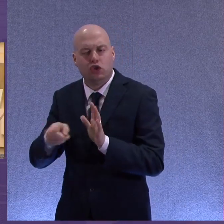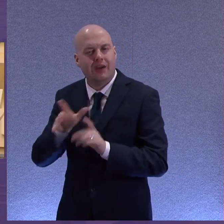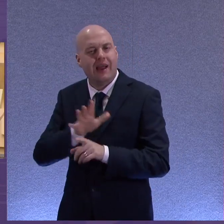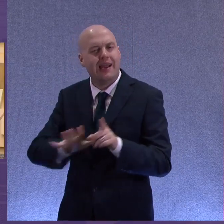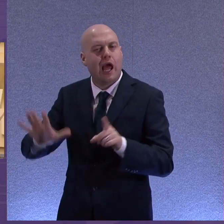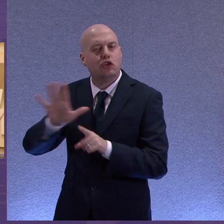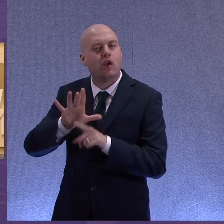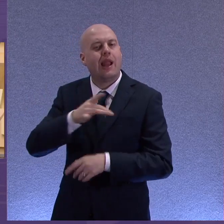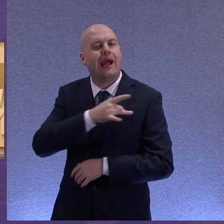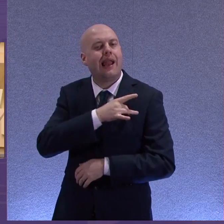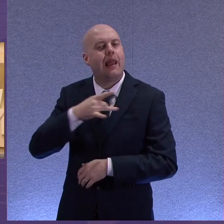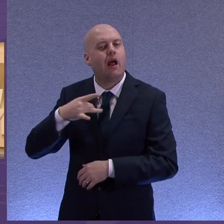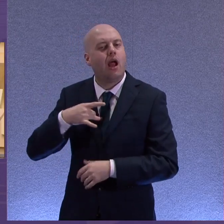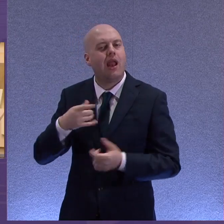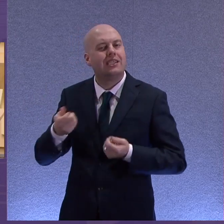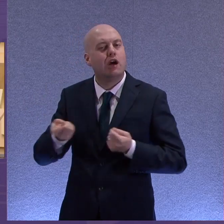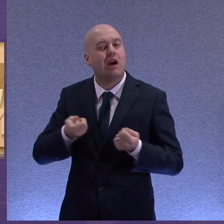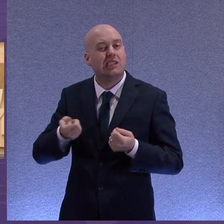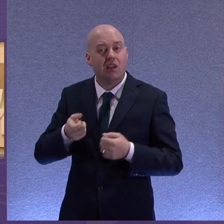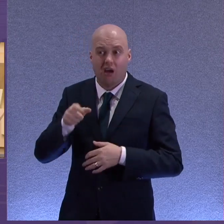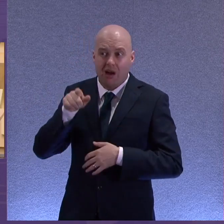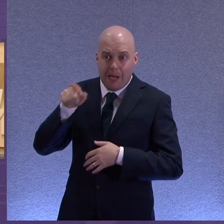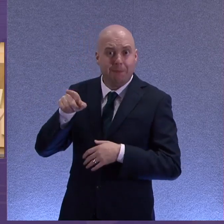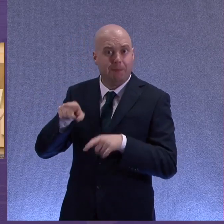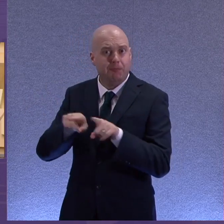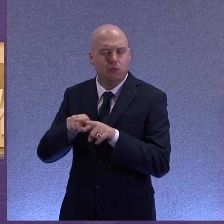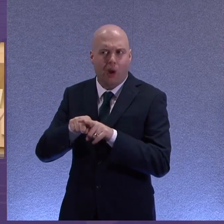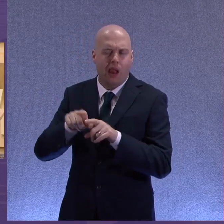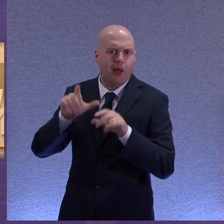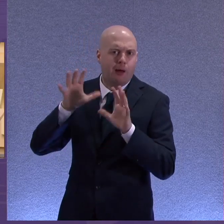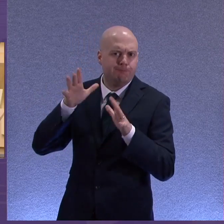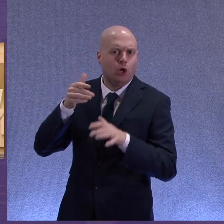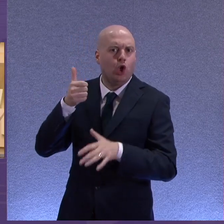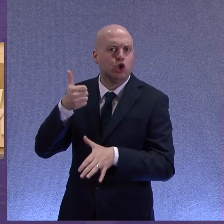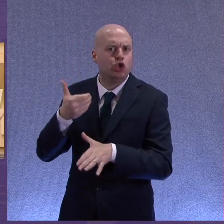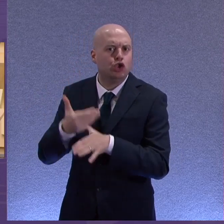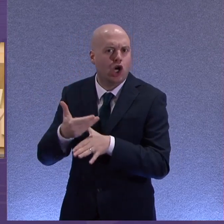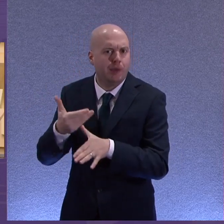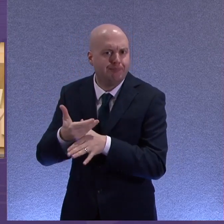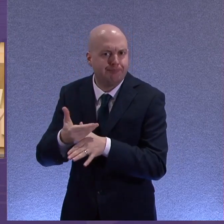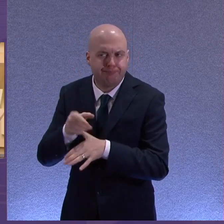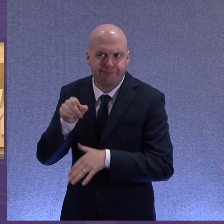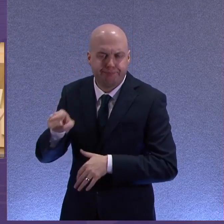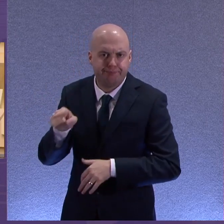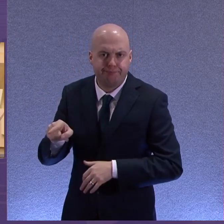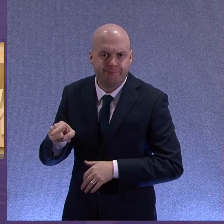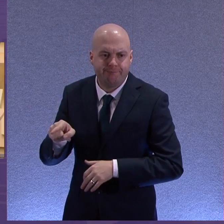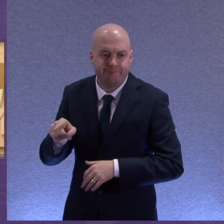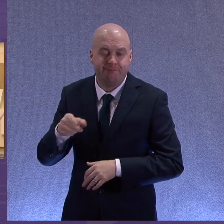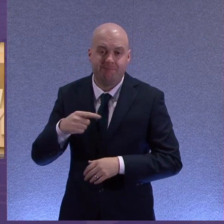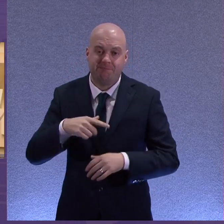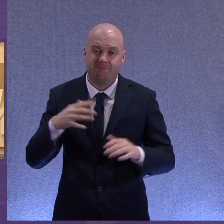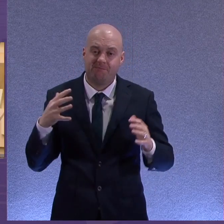doing an incredibly good job, and I want to thank them for it. On the issue